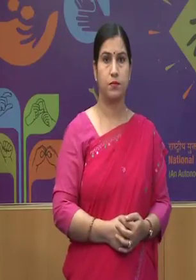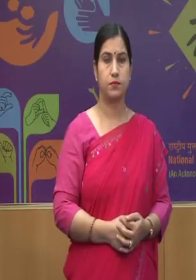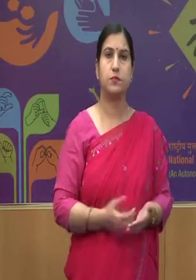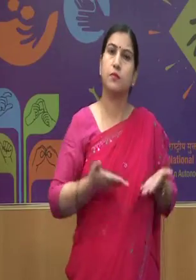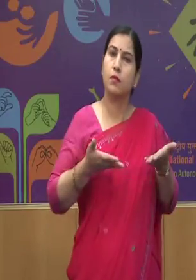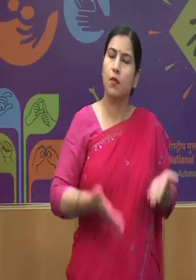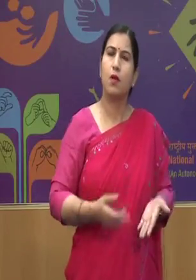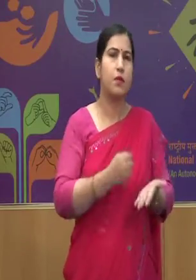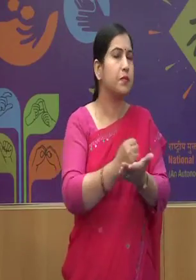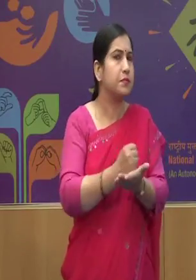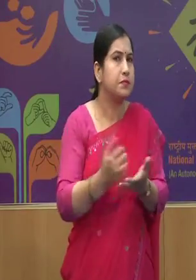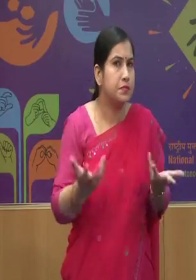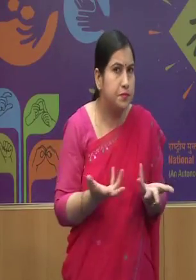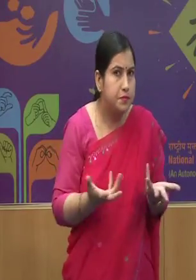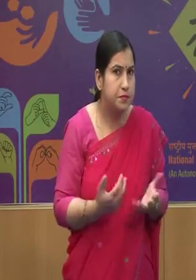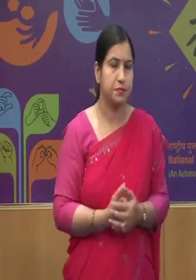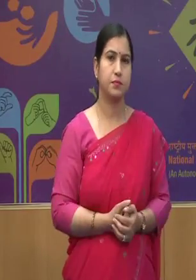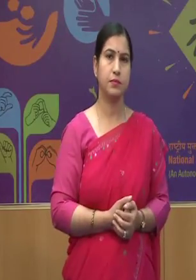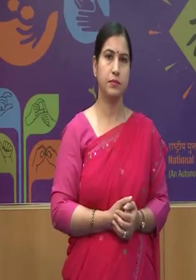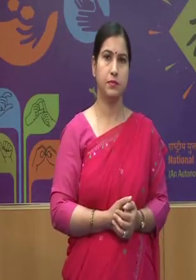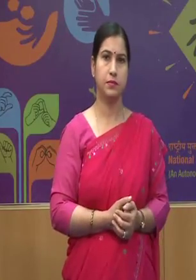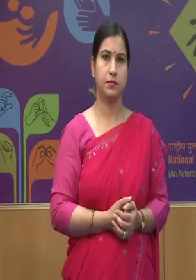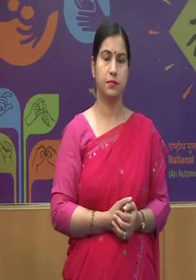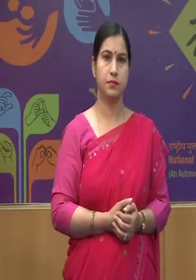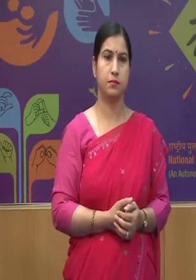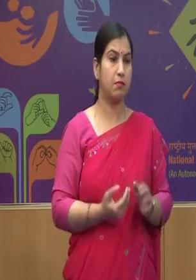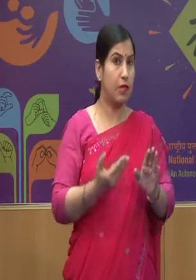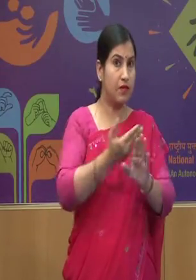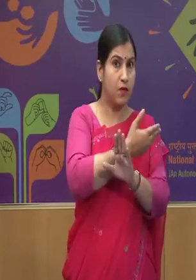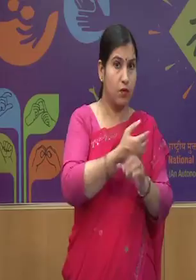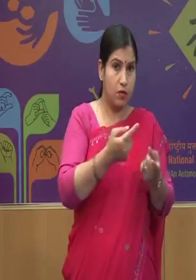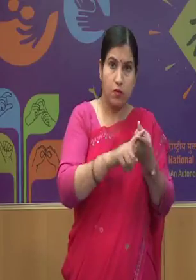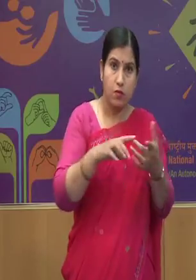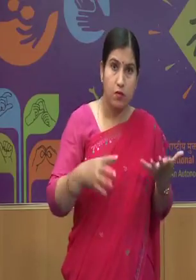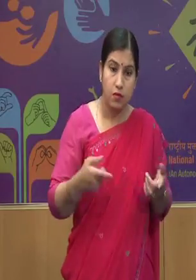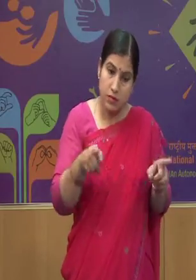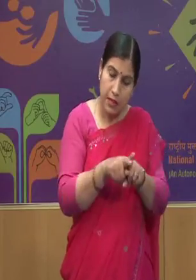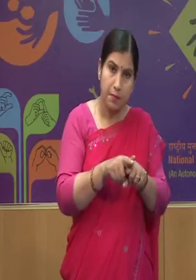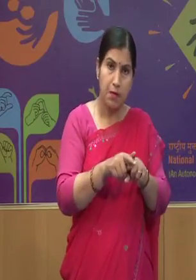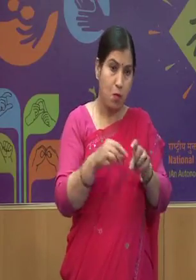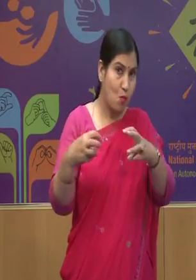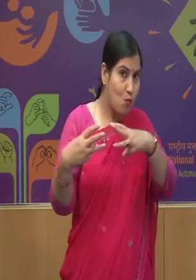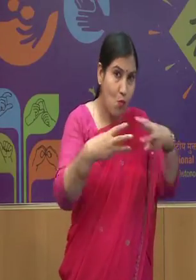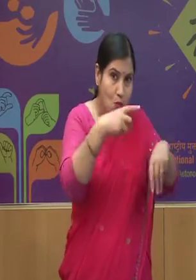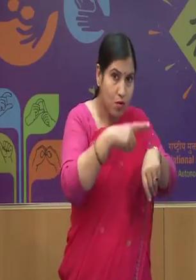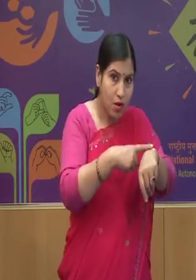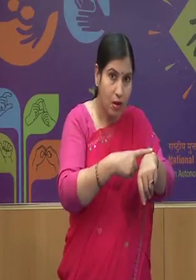let us try now to understand the events that took place during the war.